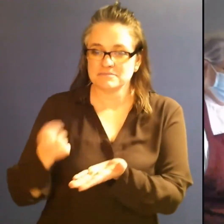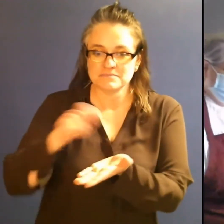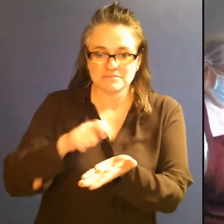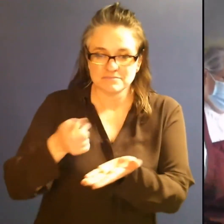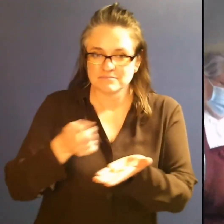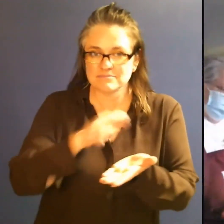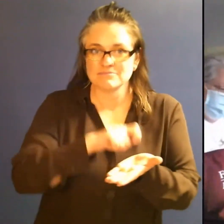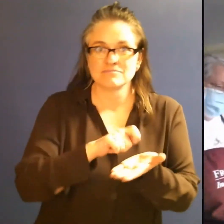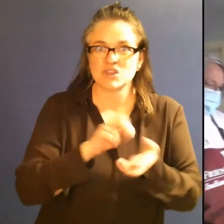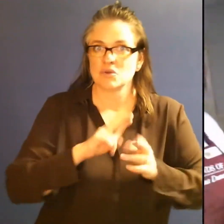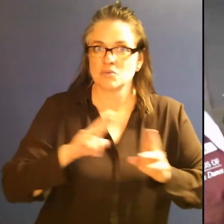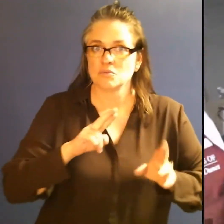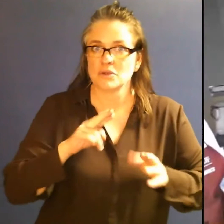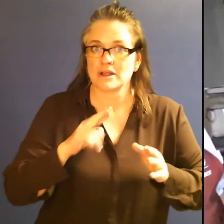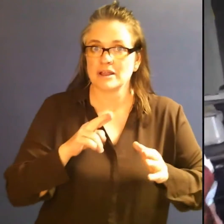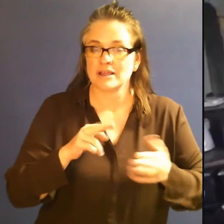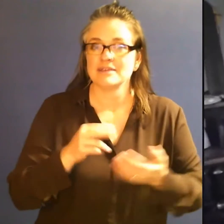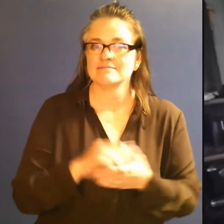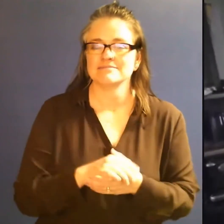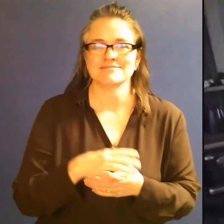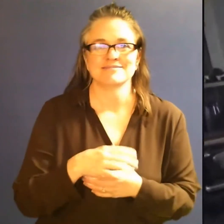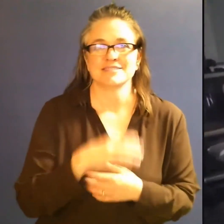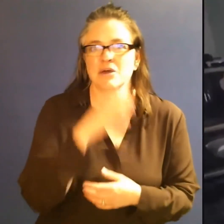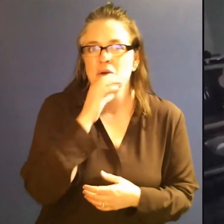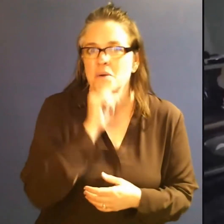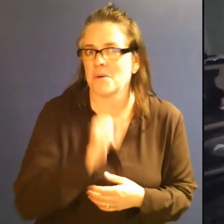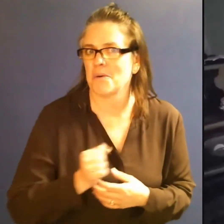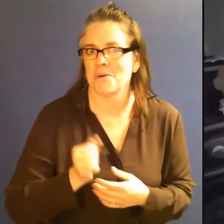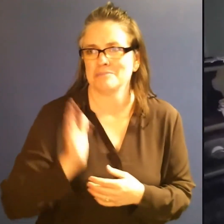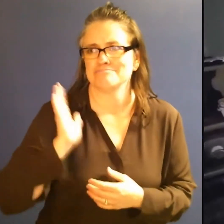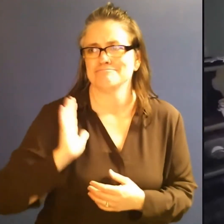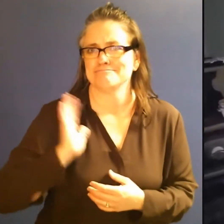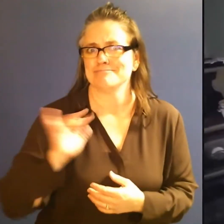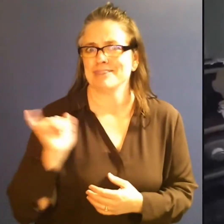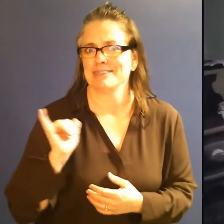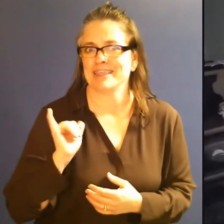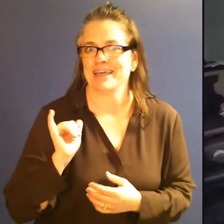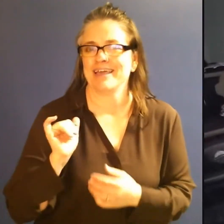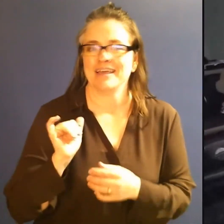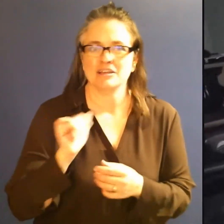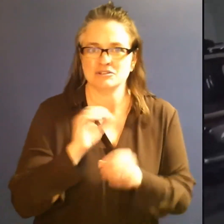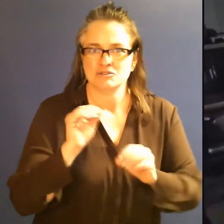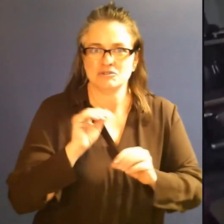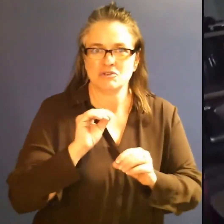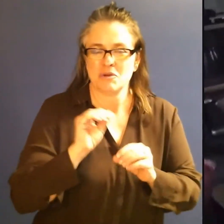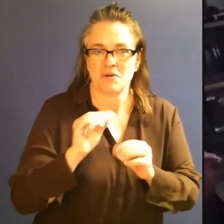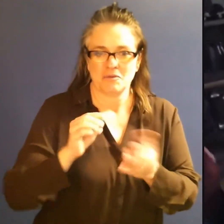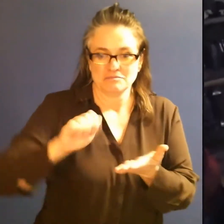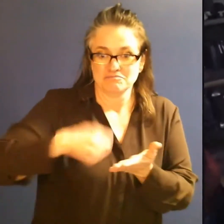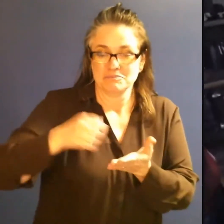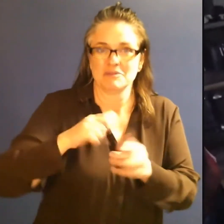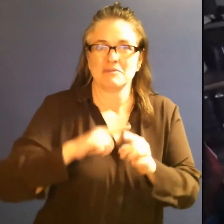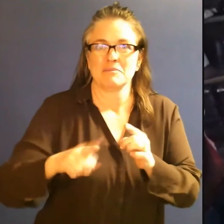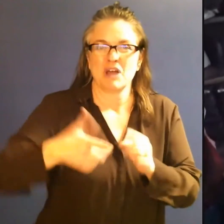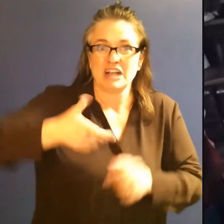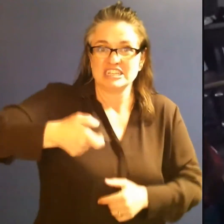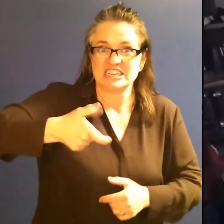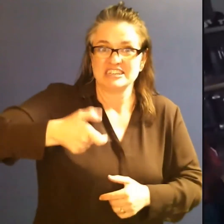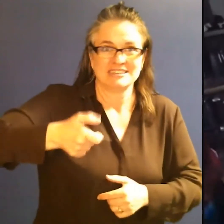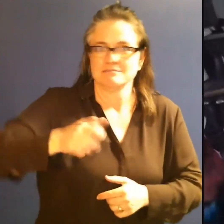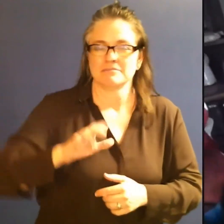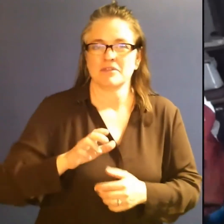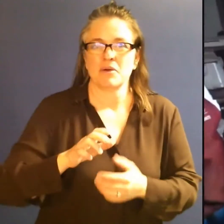sheet. The old-fashioned way with my finger. Yeah, that's the best way because then you get